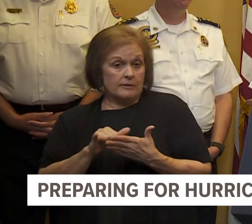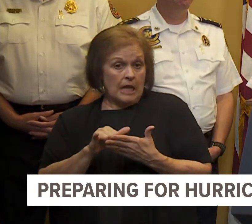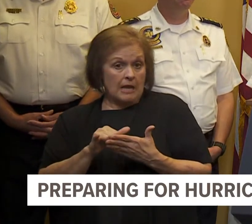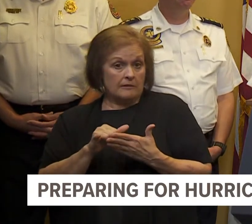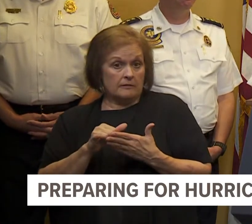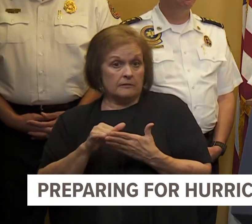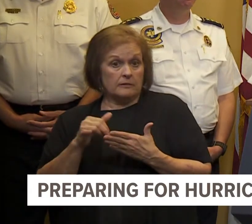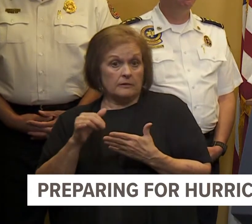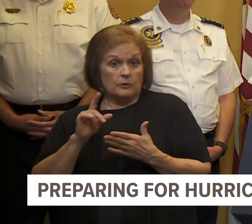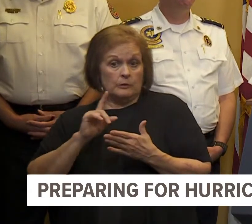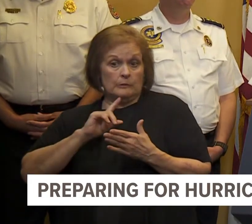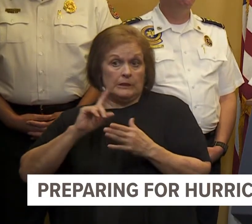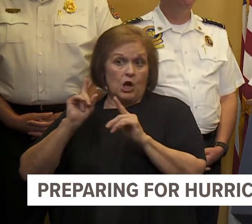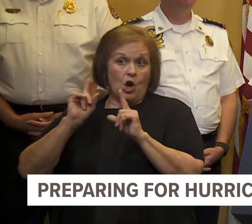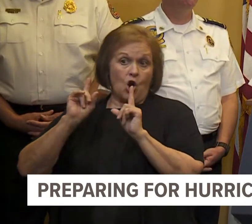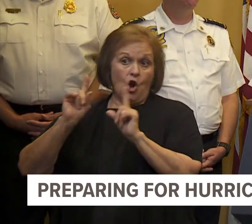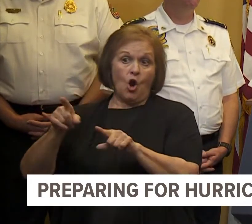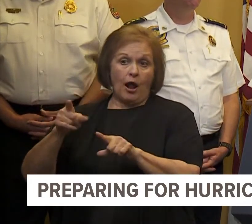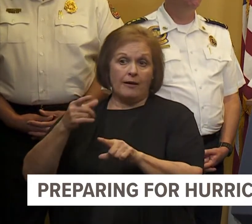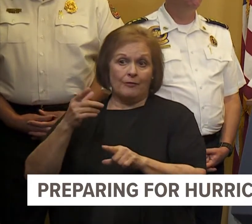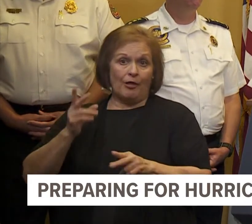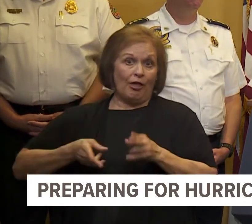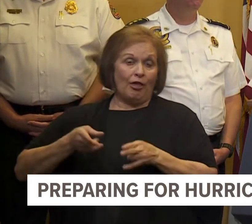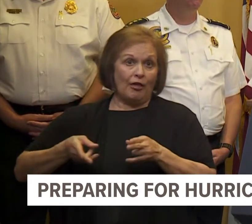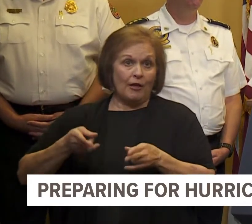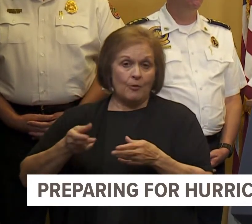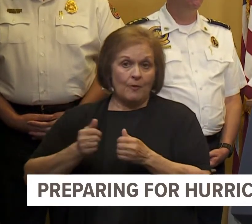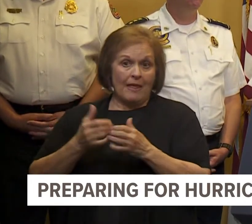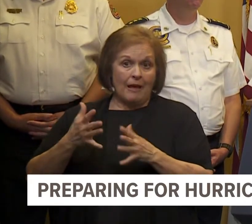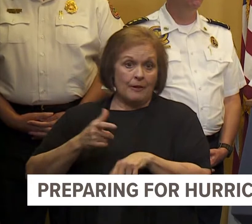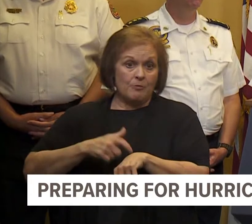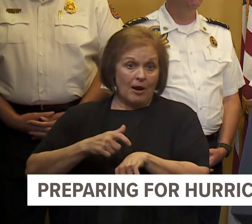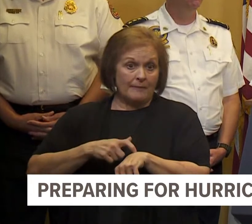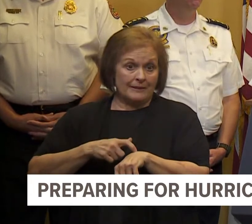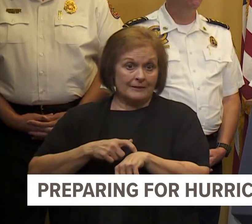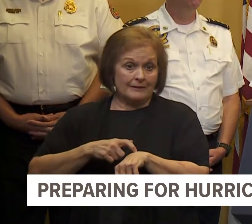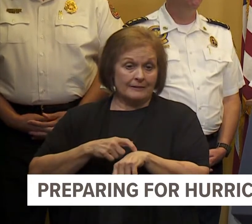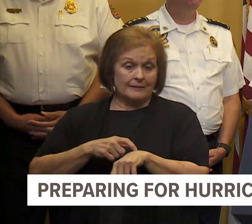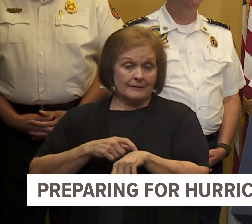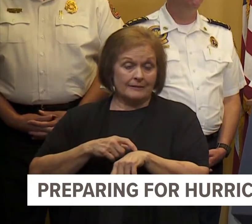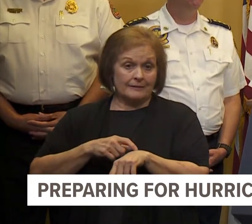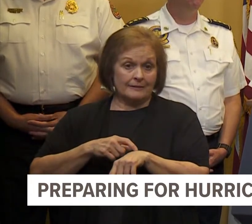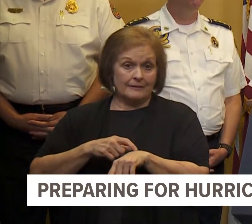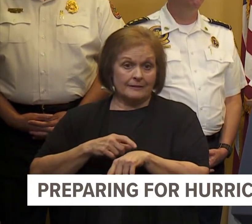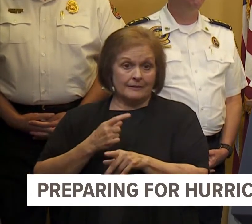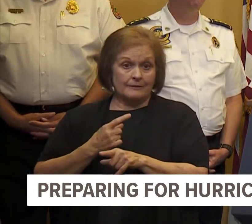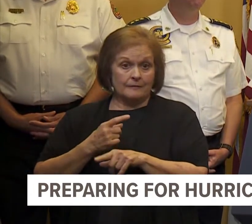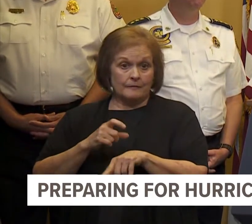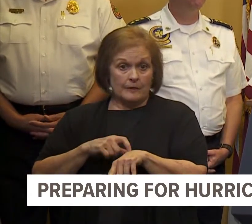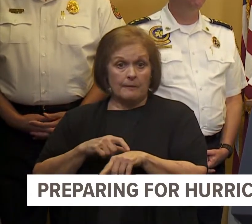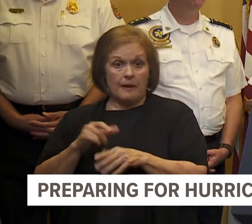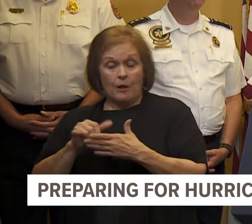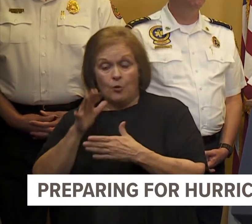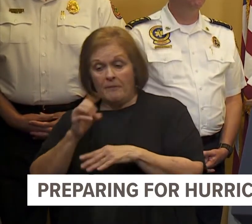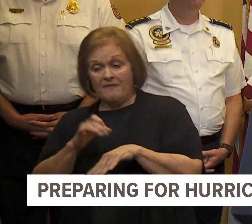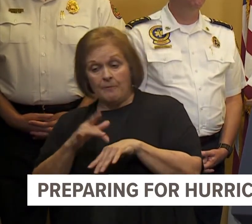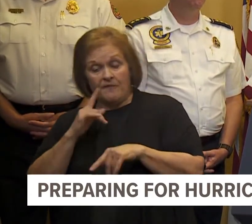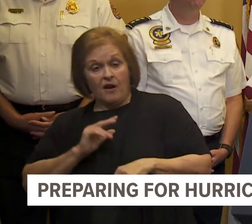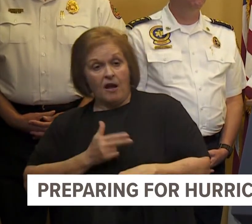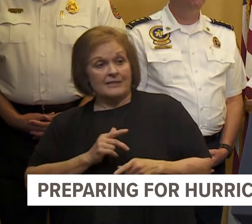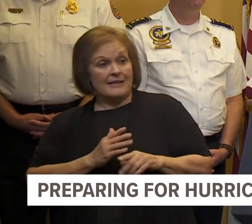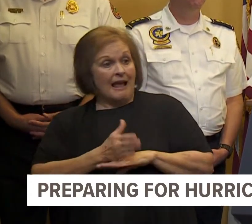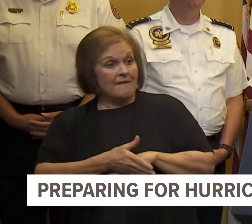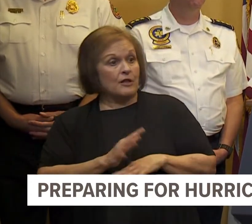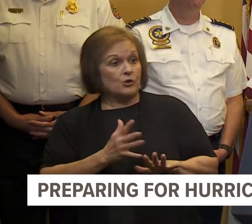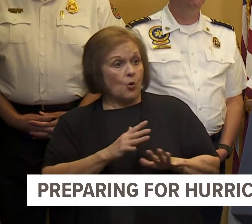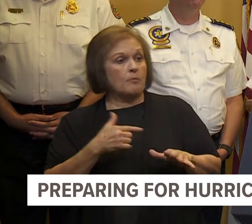were ordered in haste without the proper timeline to get done before the storm will be available to us after the storm, and we can immediately